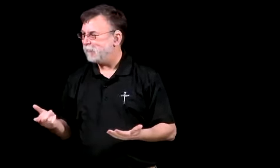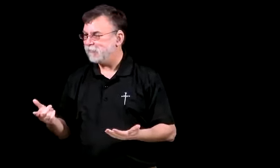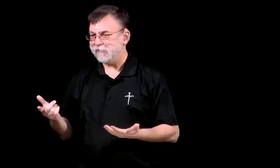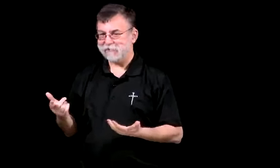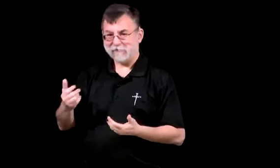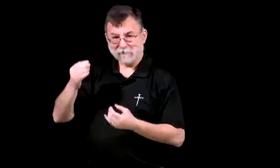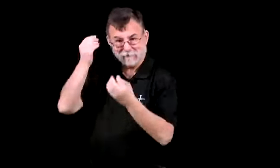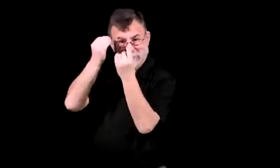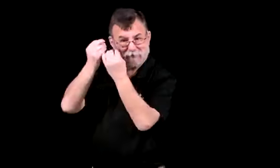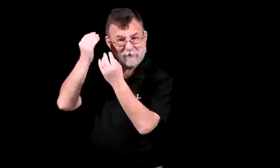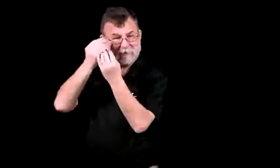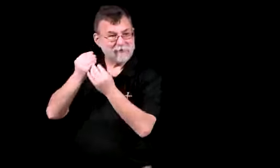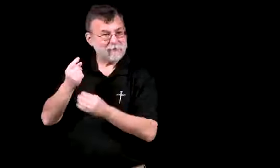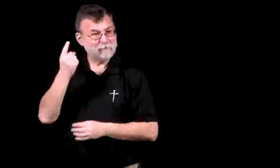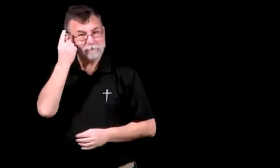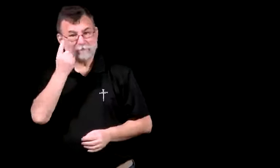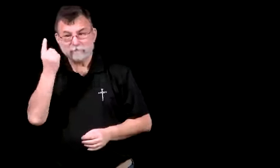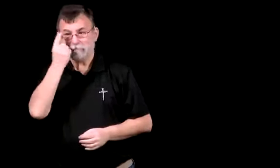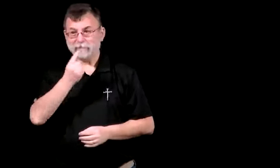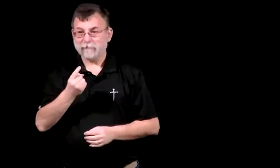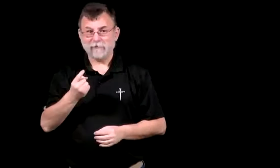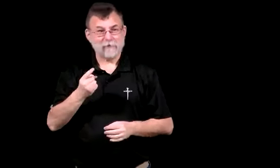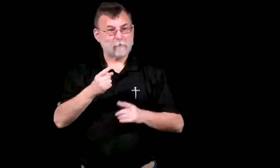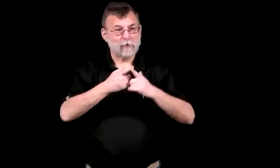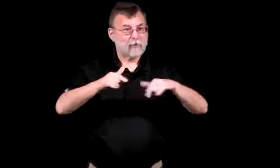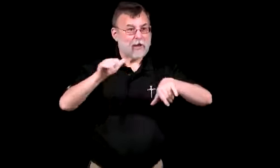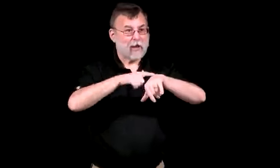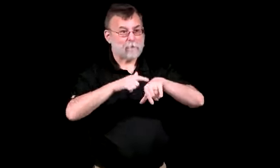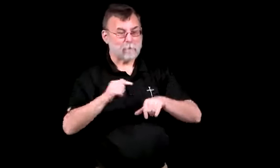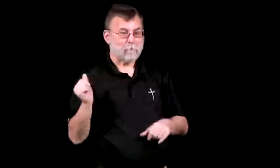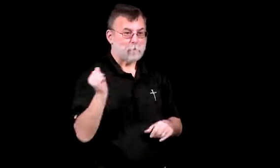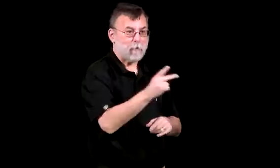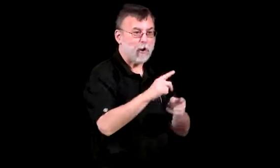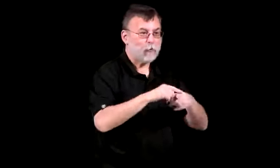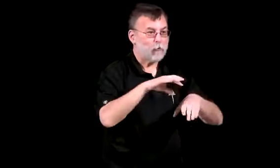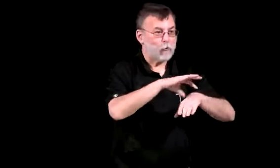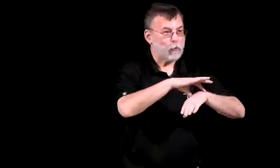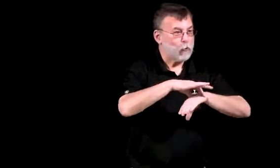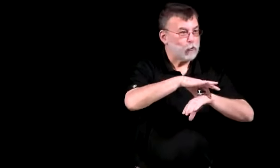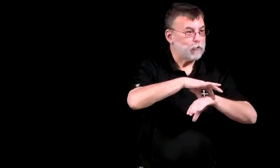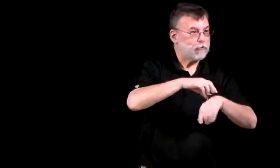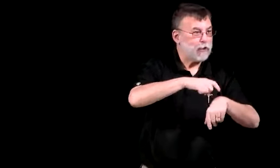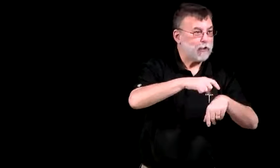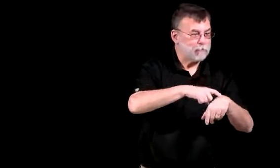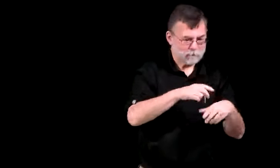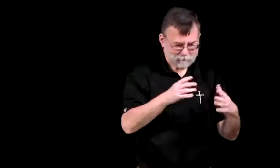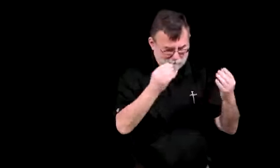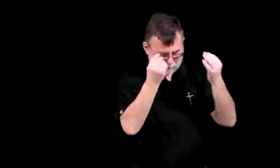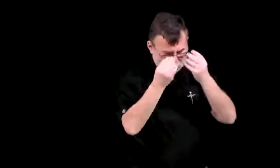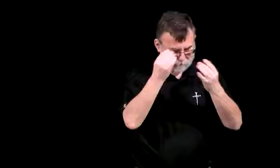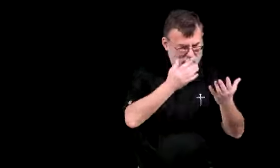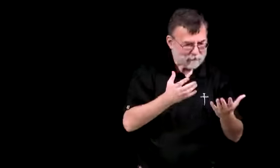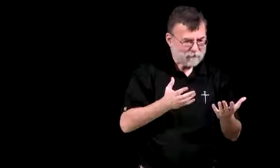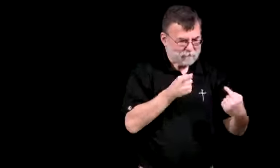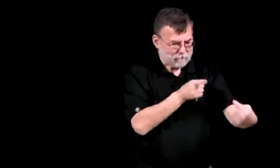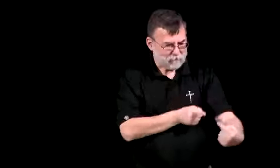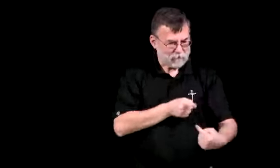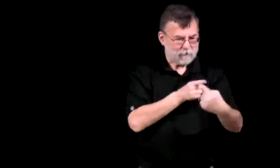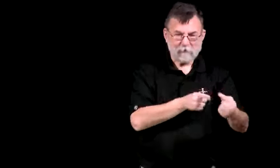kind of forget it? You could admit it. Some of you reflected and meditated on it, but some of us went back to earth